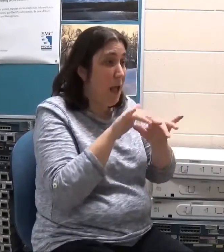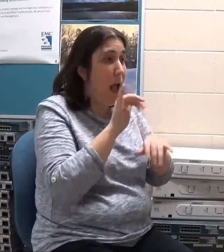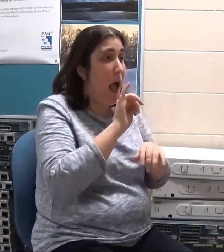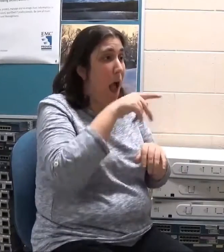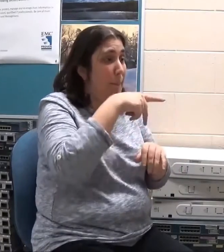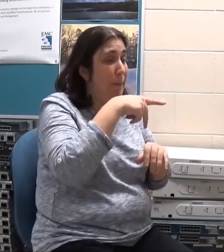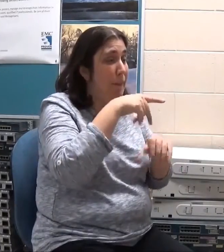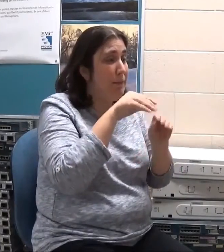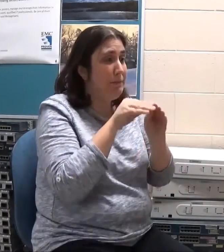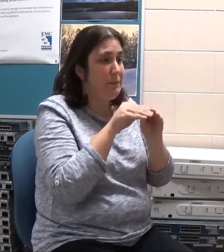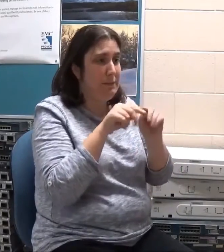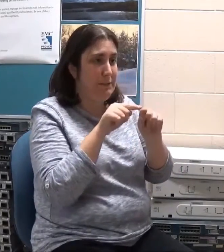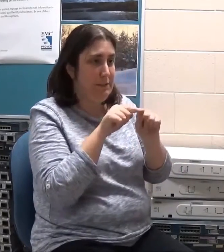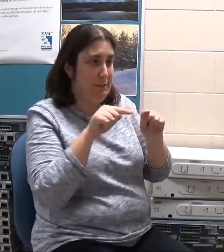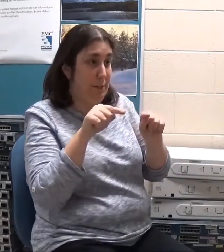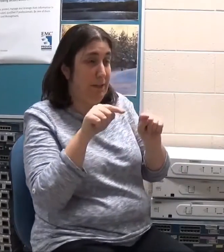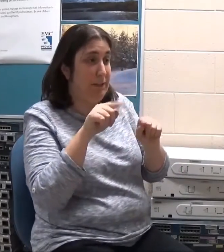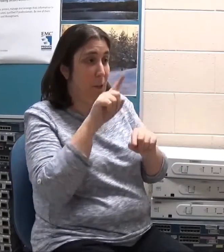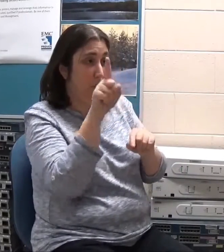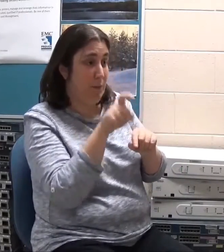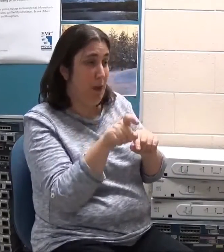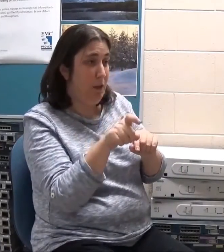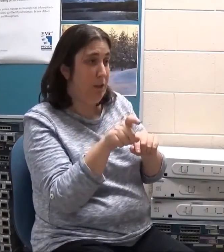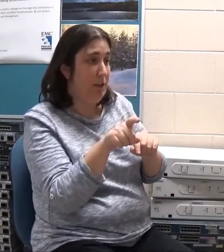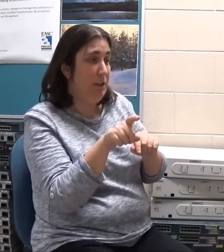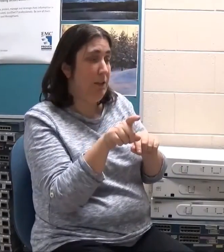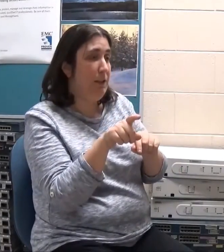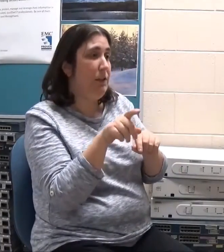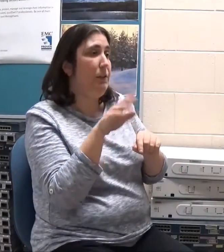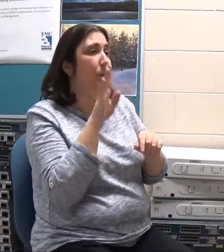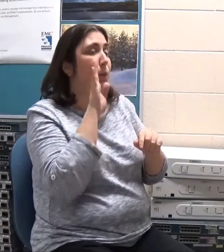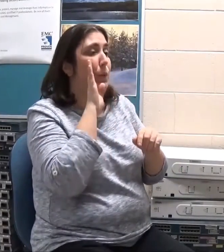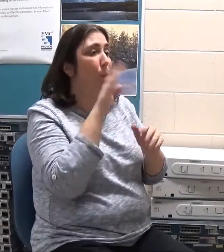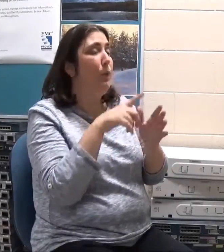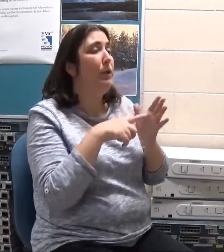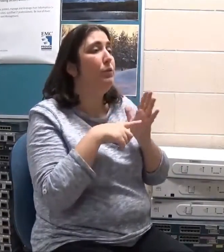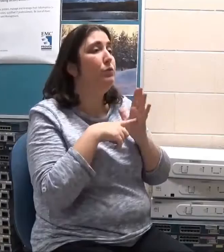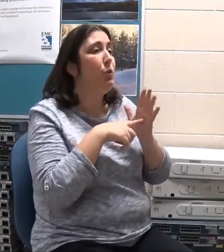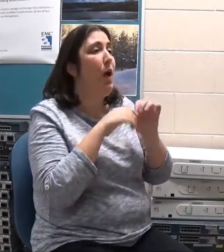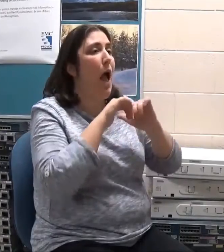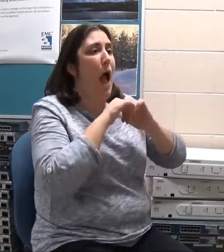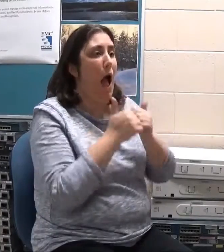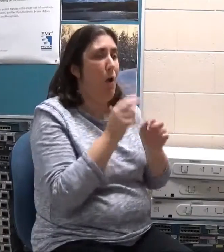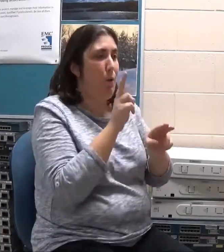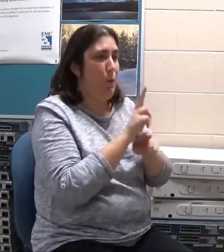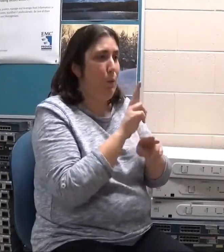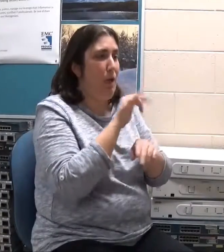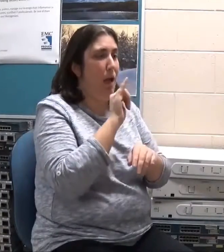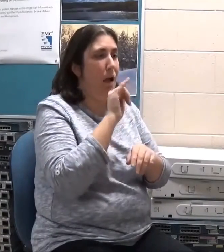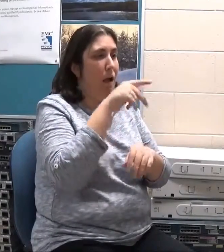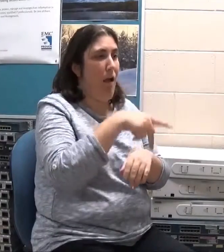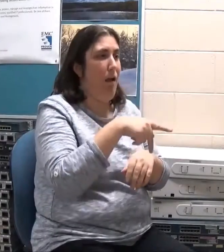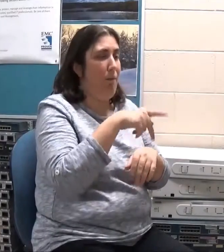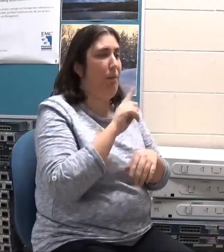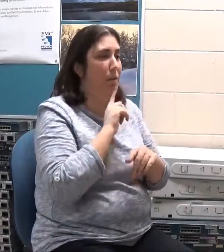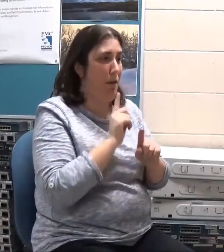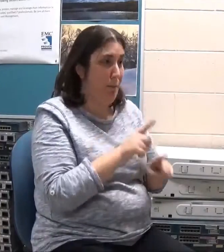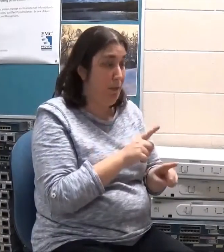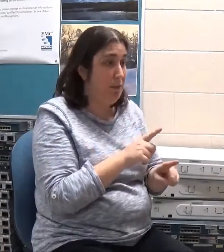question mark, then you'll get how to use the command, the IP command. So every time you want to figure out how do I use